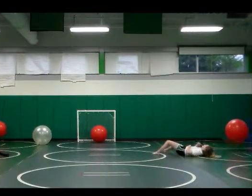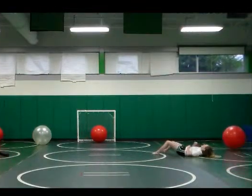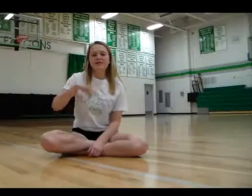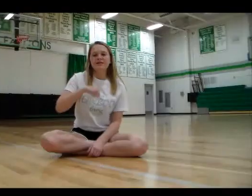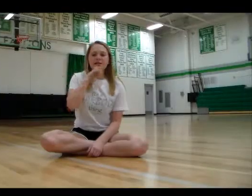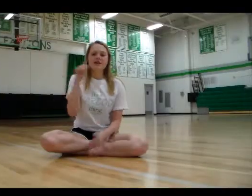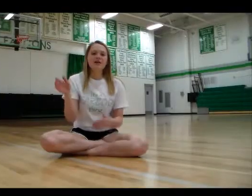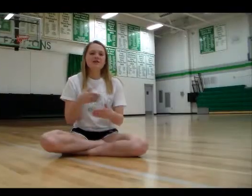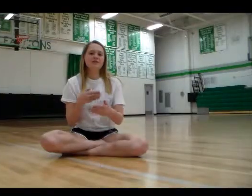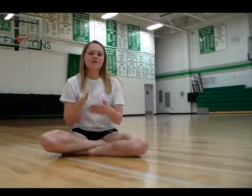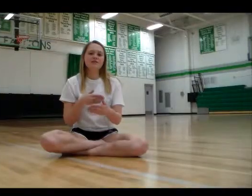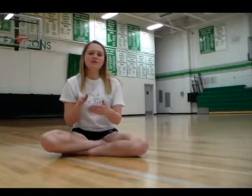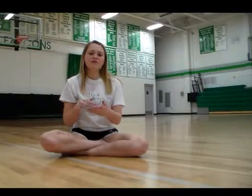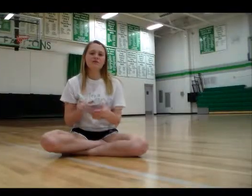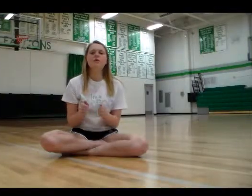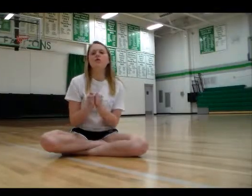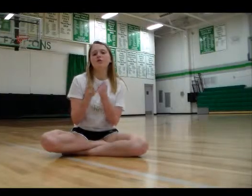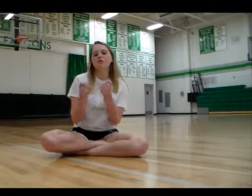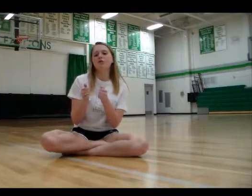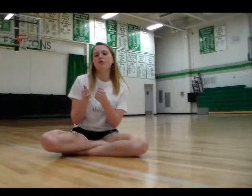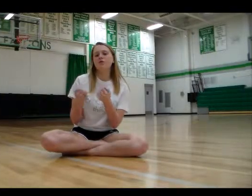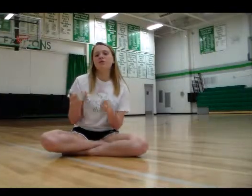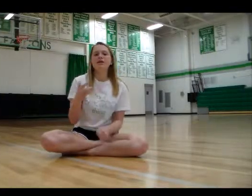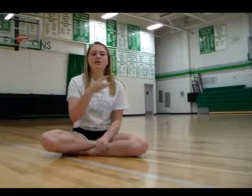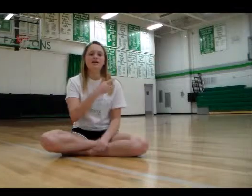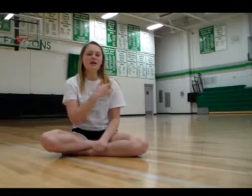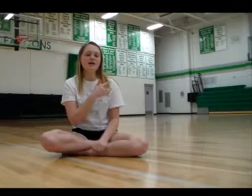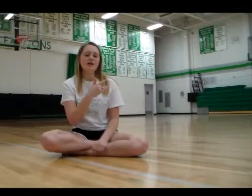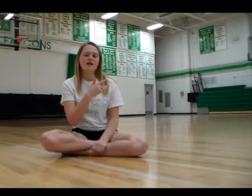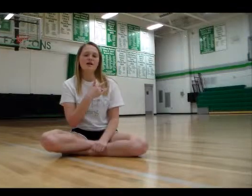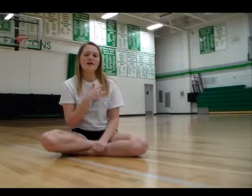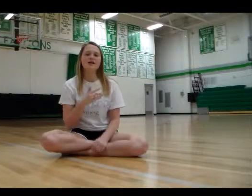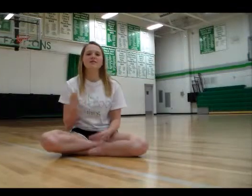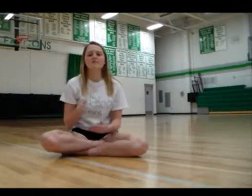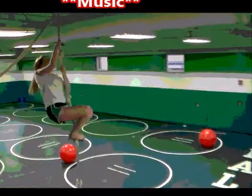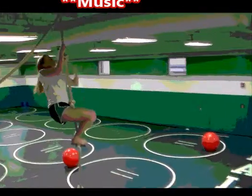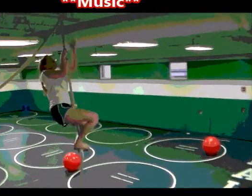This ain't a song for the broken hearted A